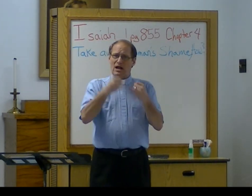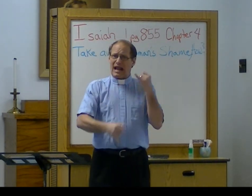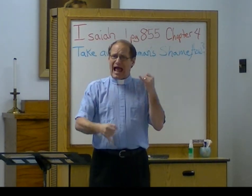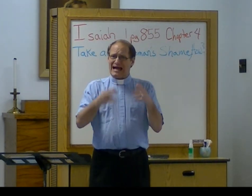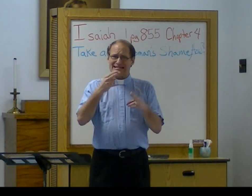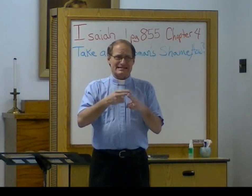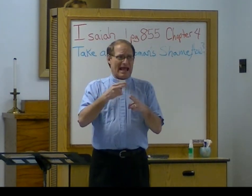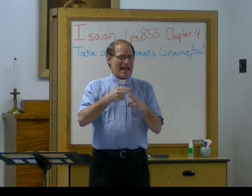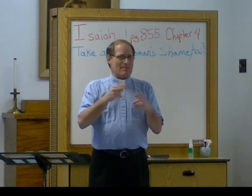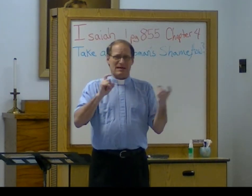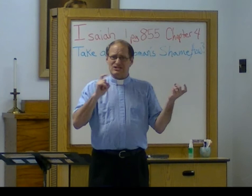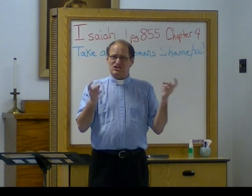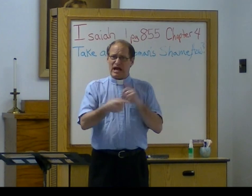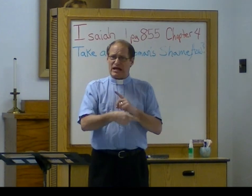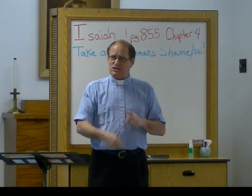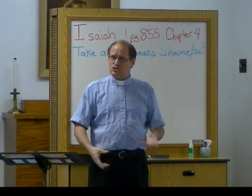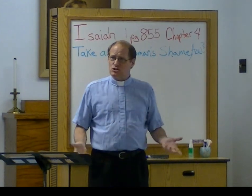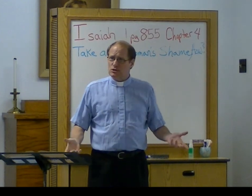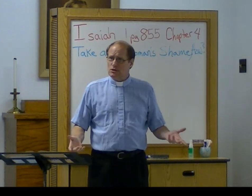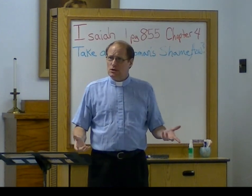our last name is changed.